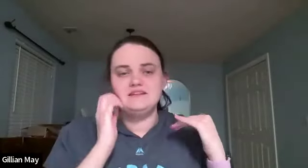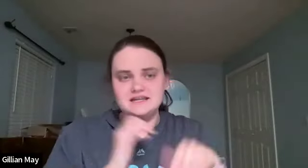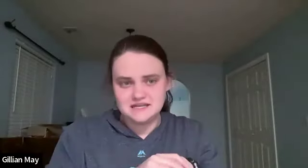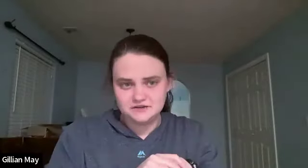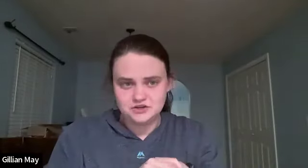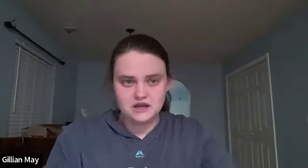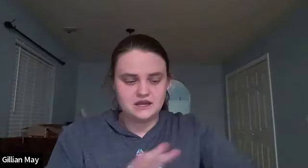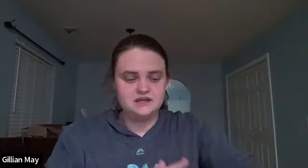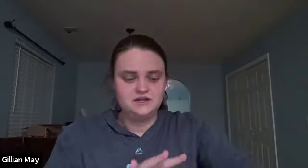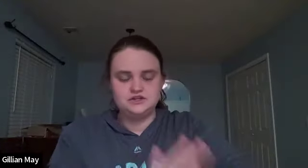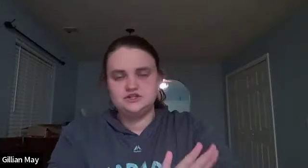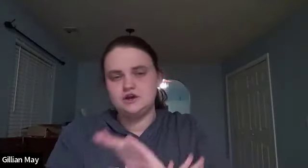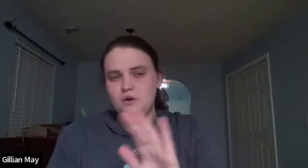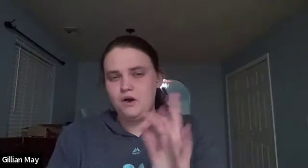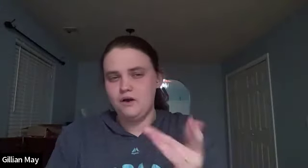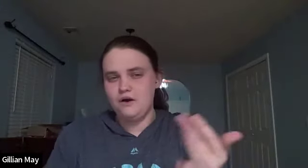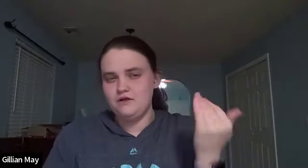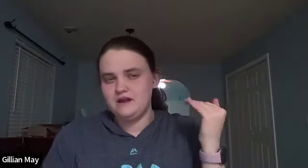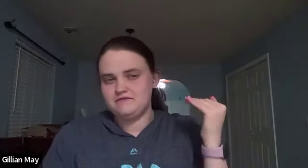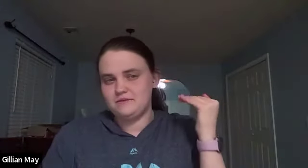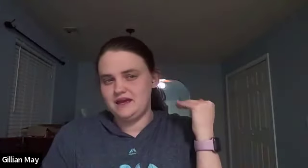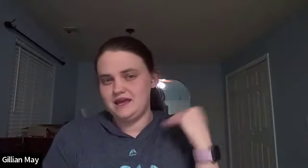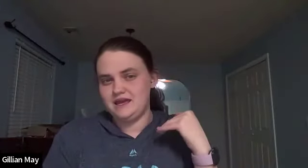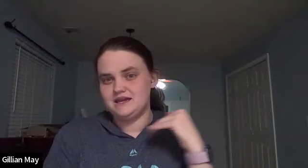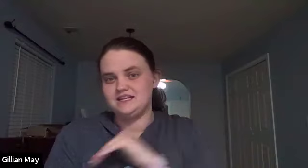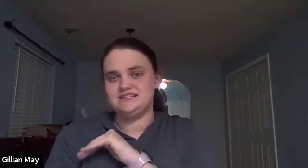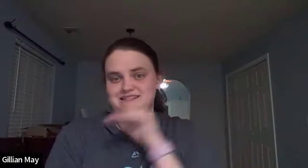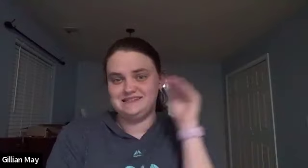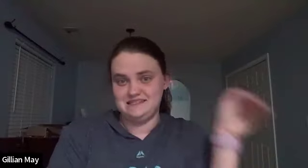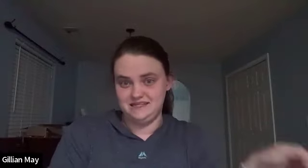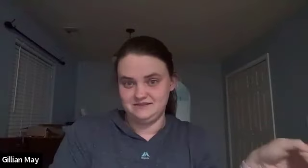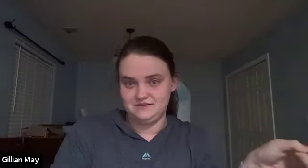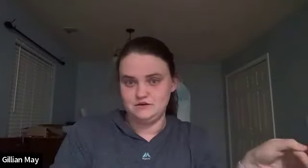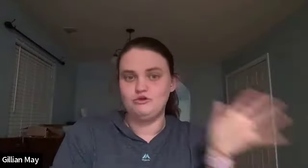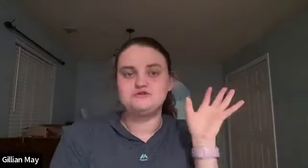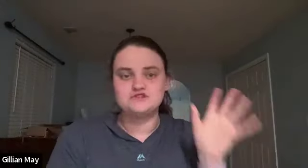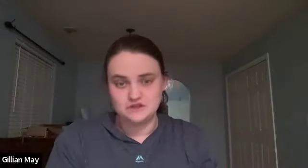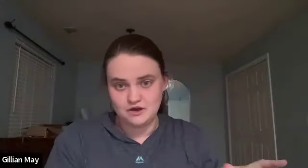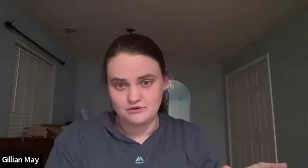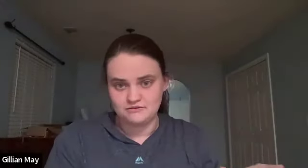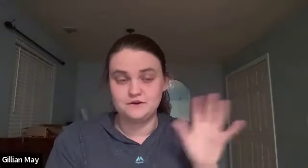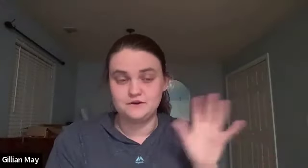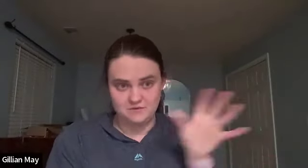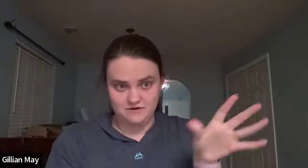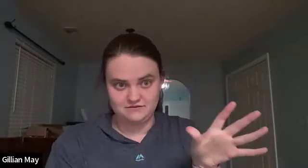Let's now try to go all the way from A to Z. We'll go slow the first time around,